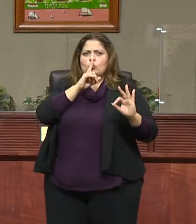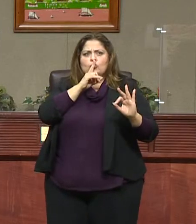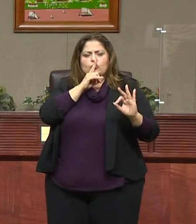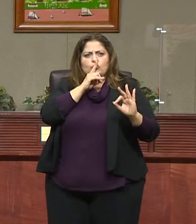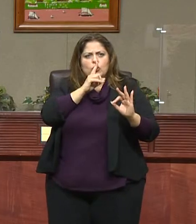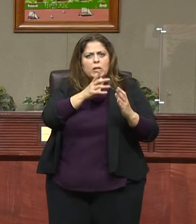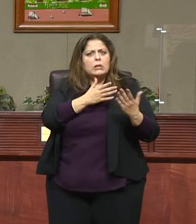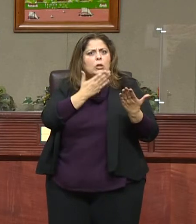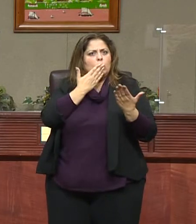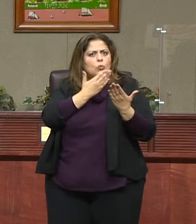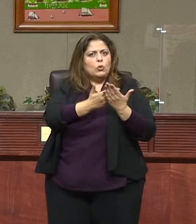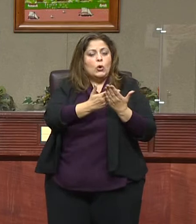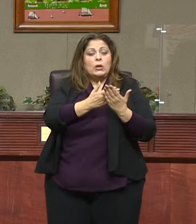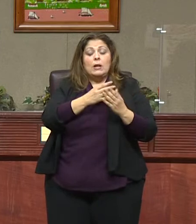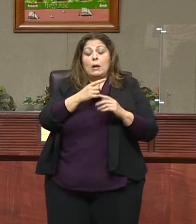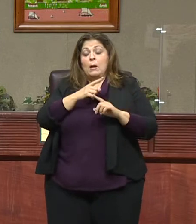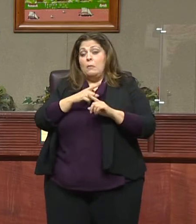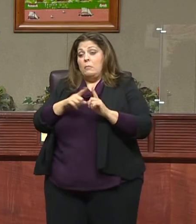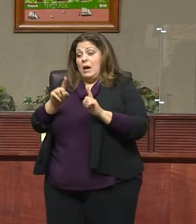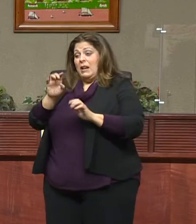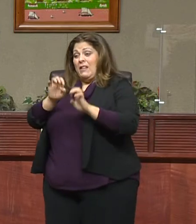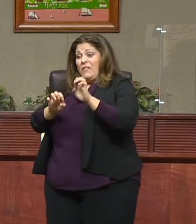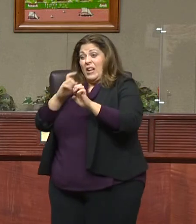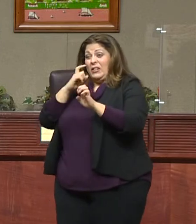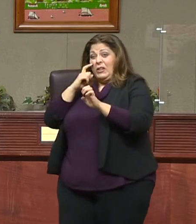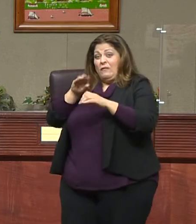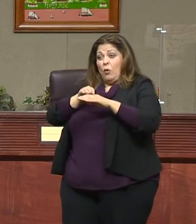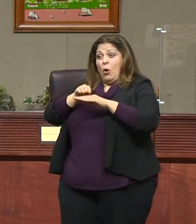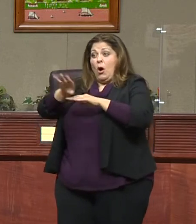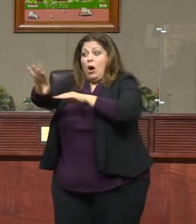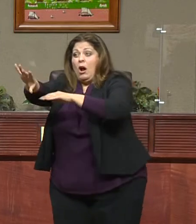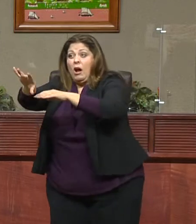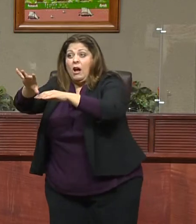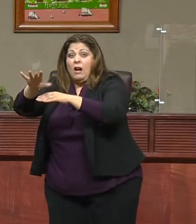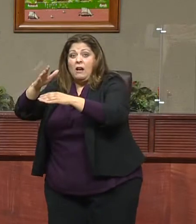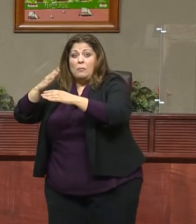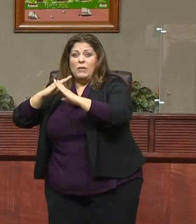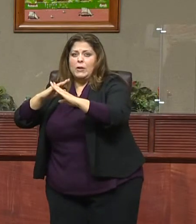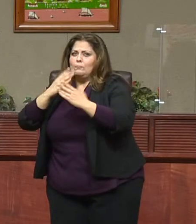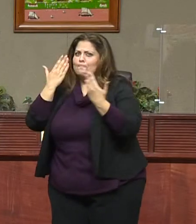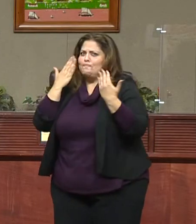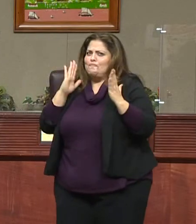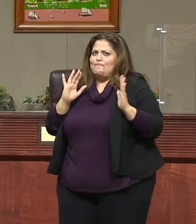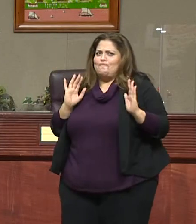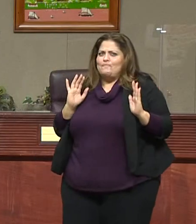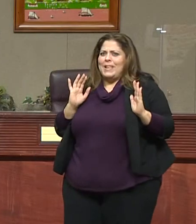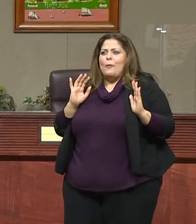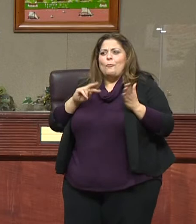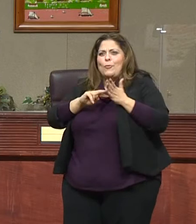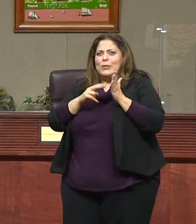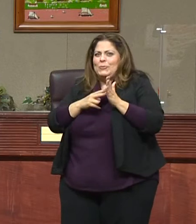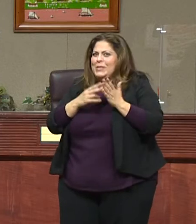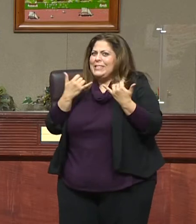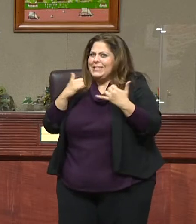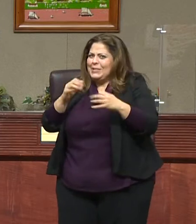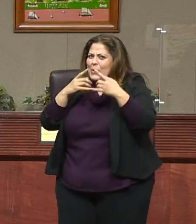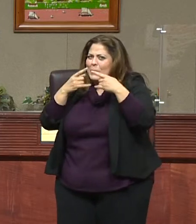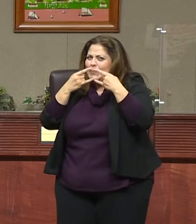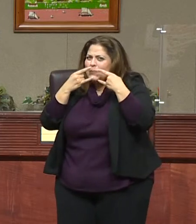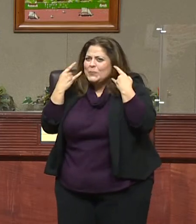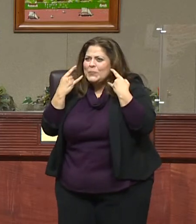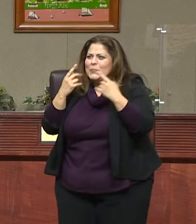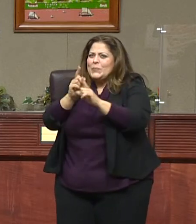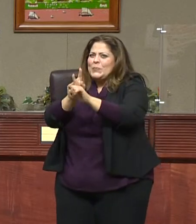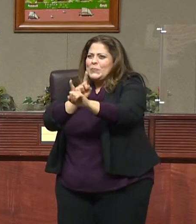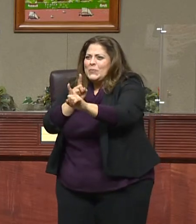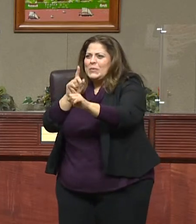being evaluated for their effectiveness for preventing transmission. So we'd still like you to continue those pandemic precautions after that, but we'd like to let you